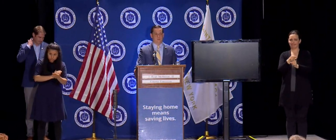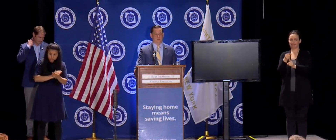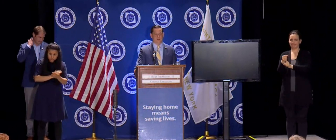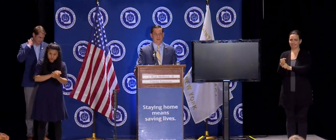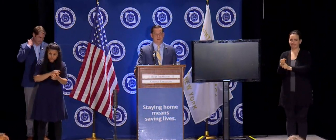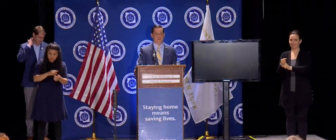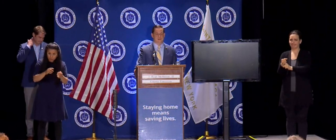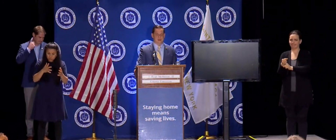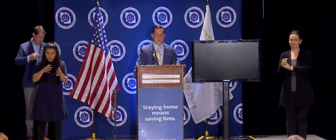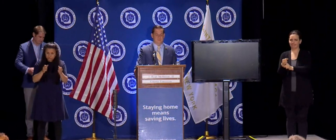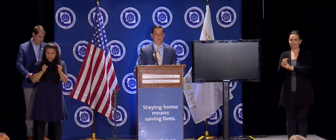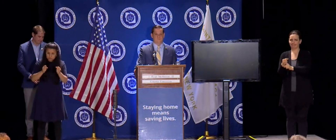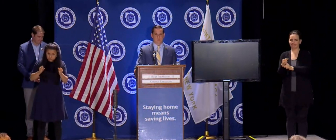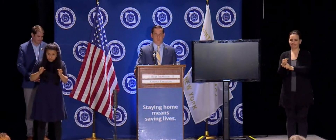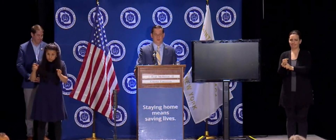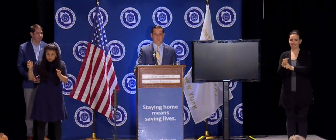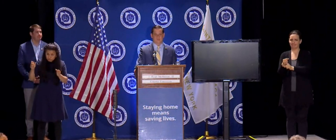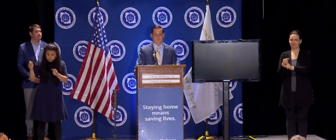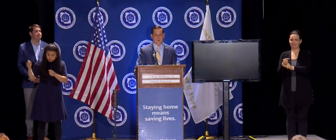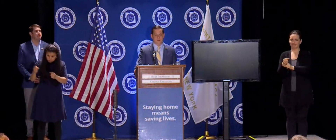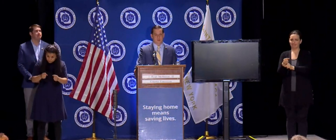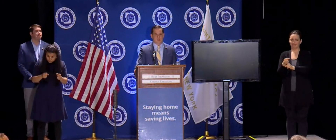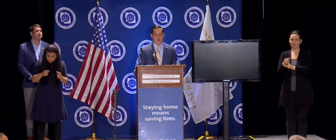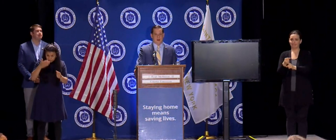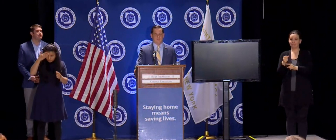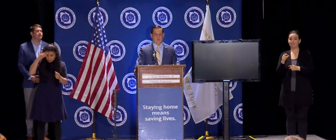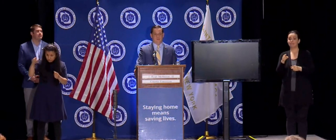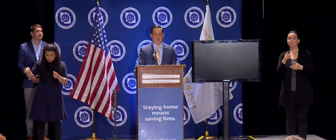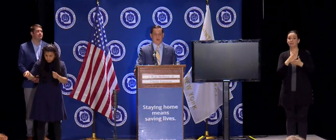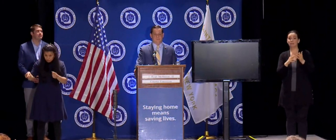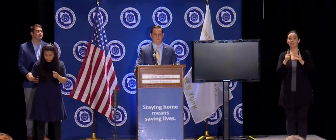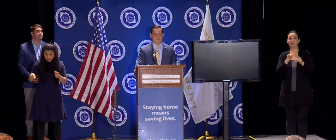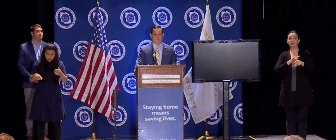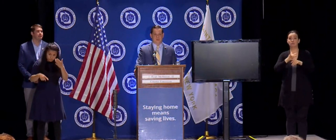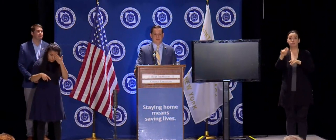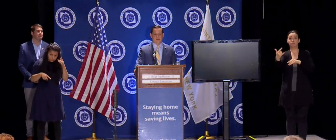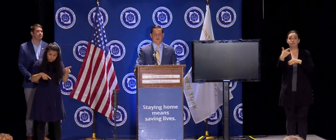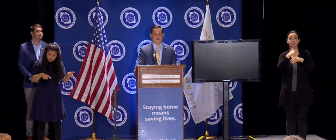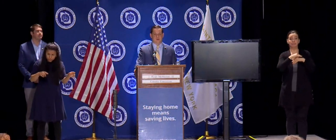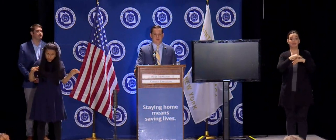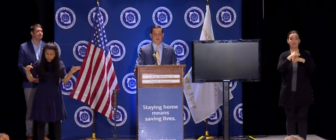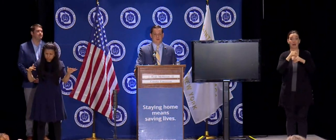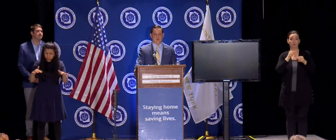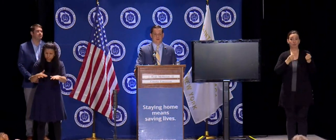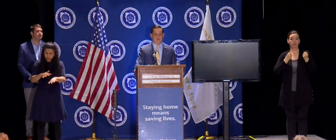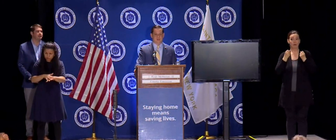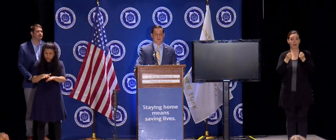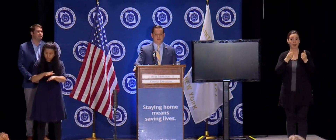Colorado. We had cases in New York City. But